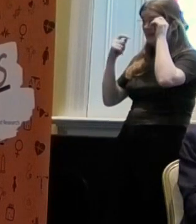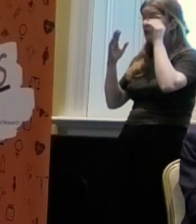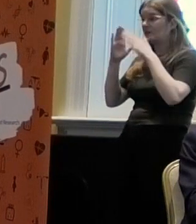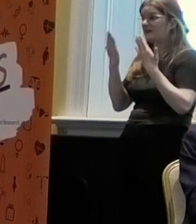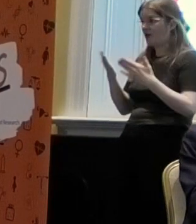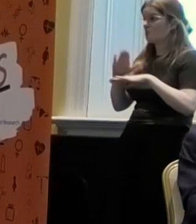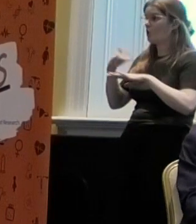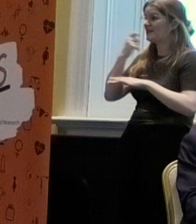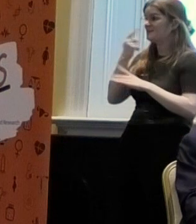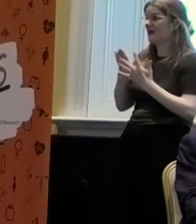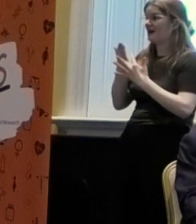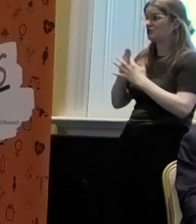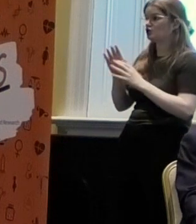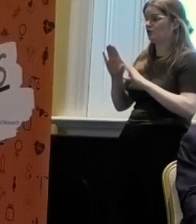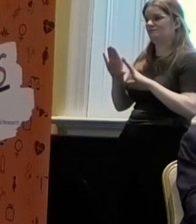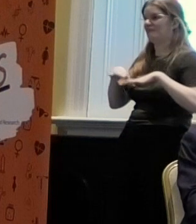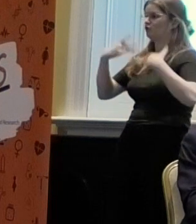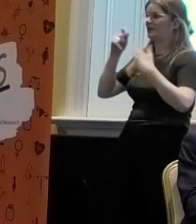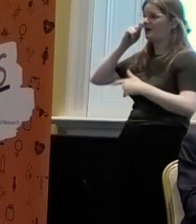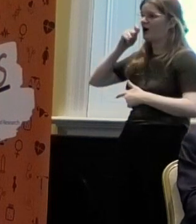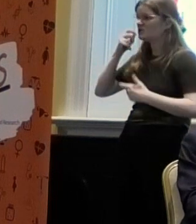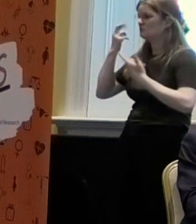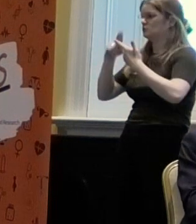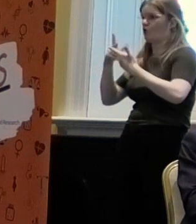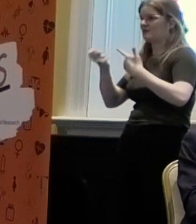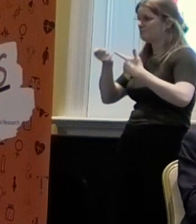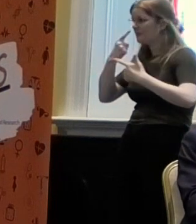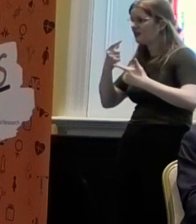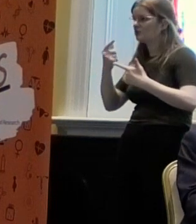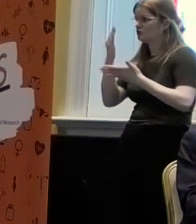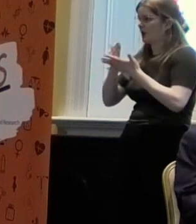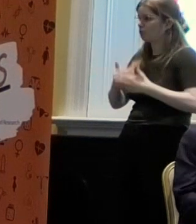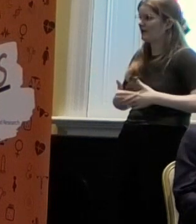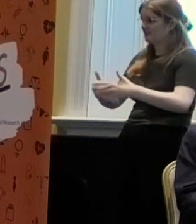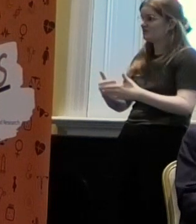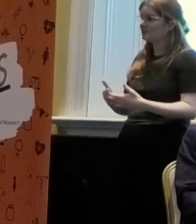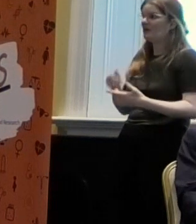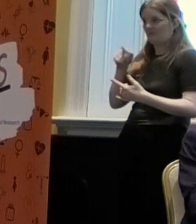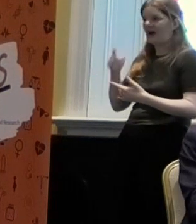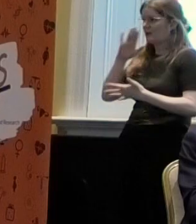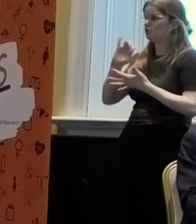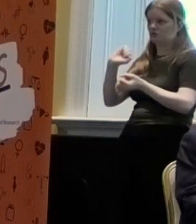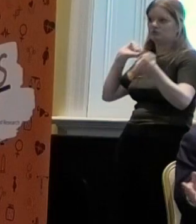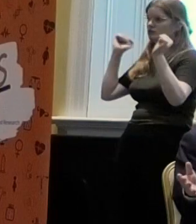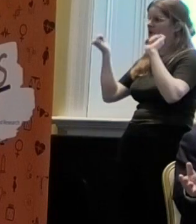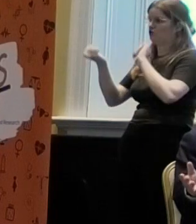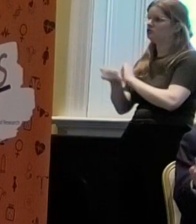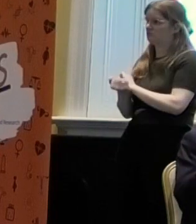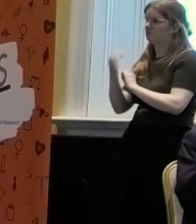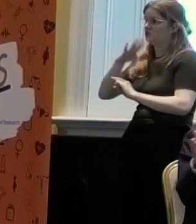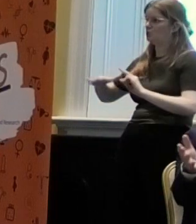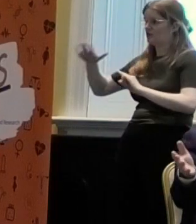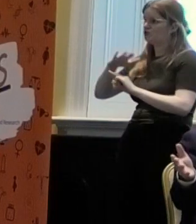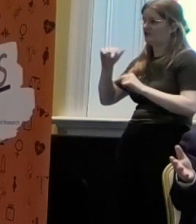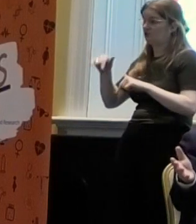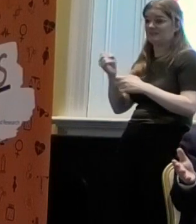access now to free contraception for younger people now has vastly changed, the lie of the land in that regard,